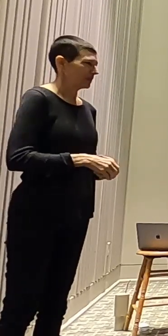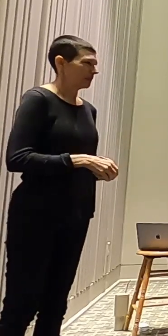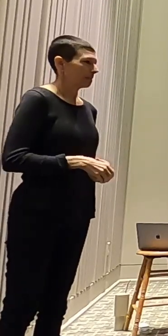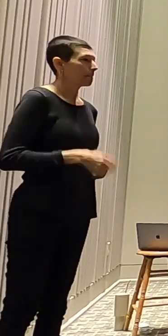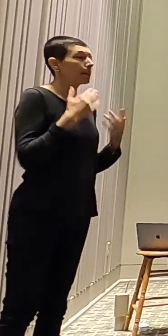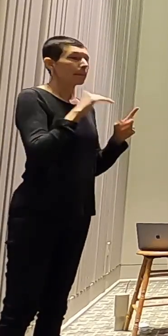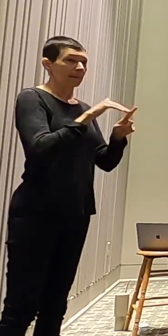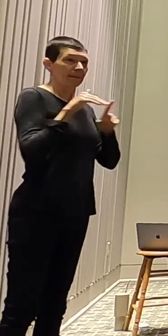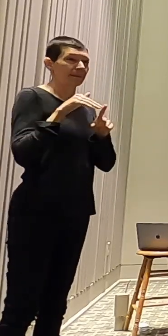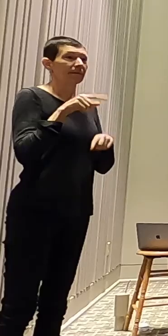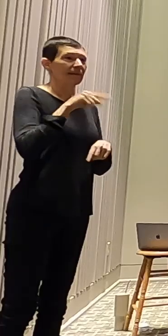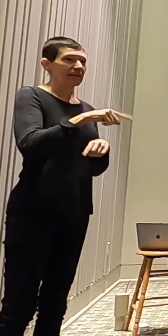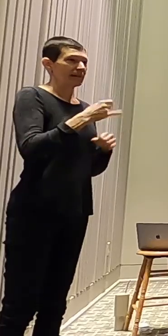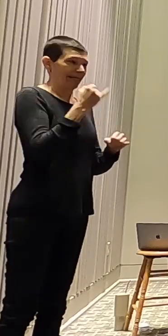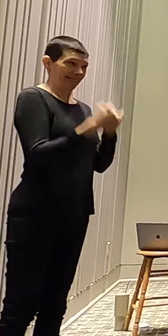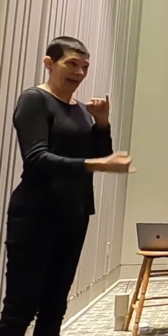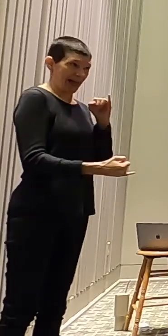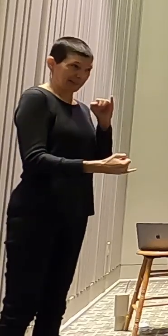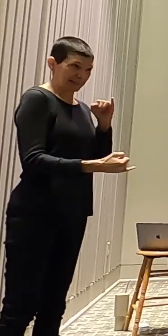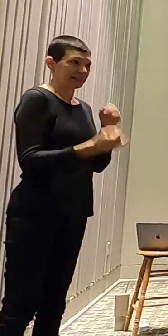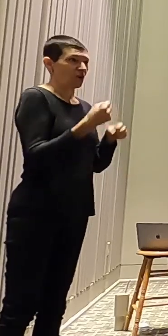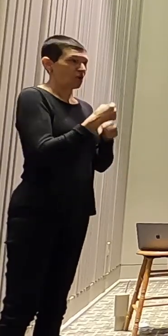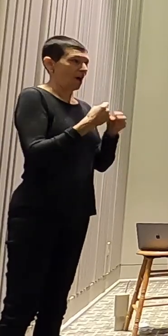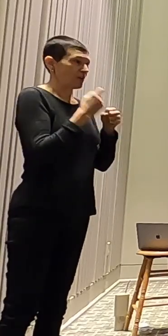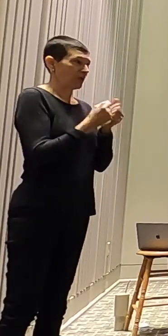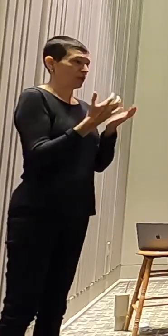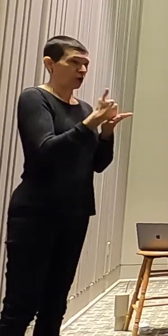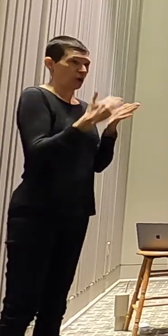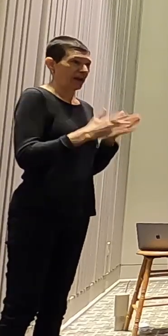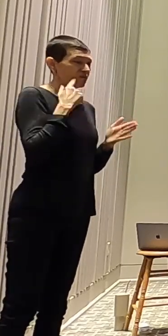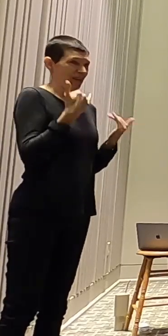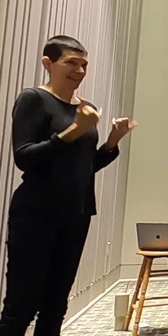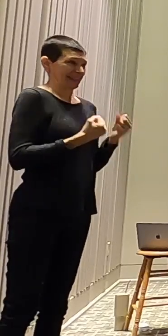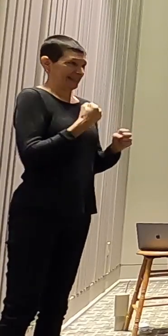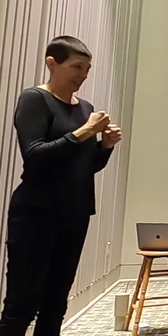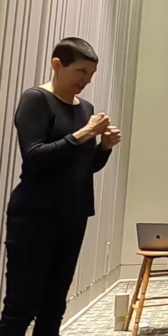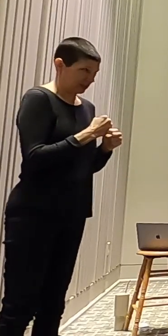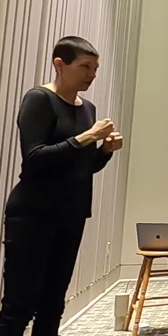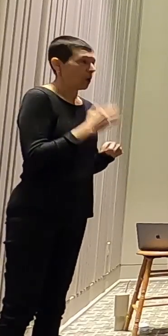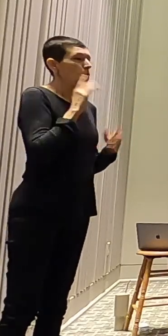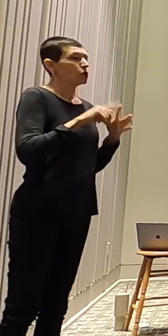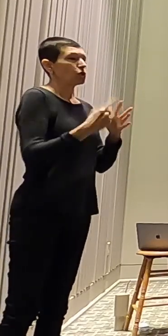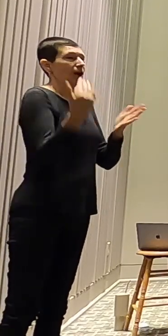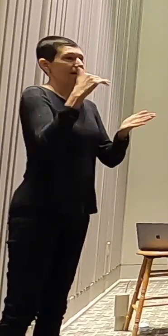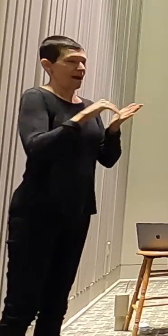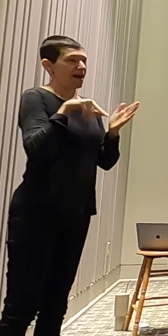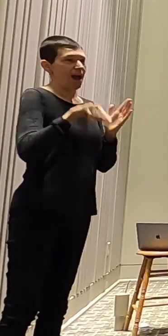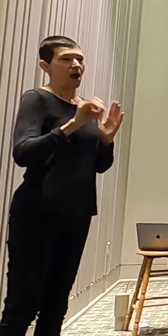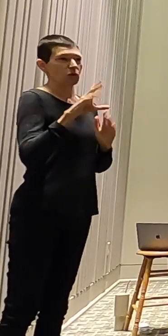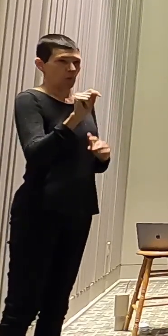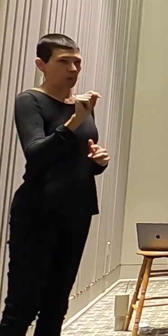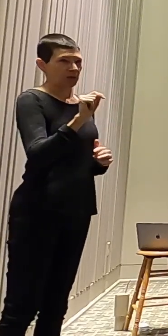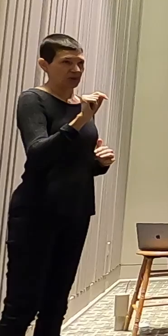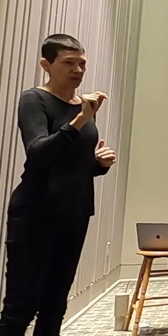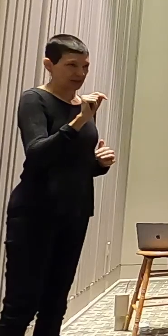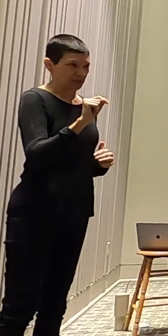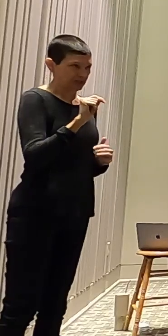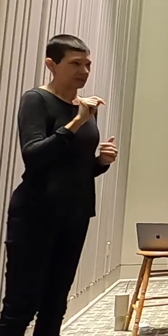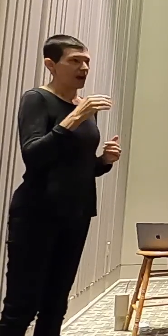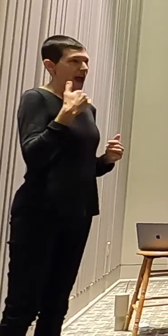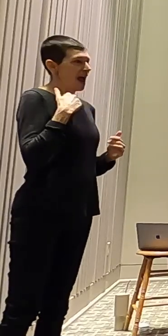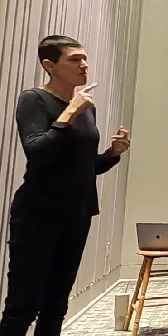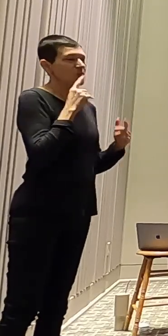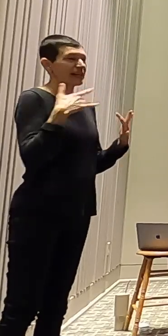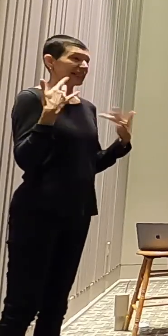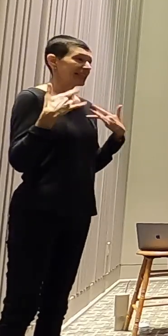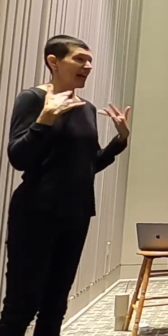want to remind you that this is the last Coffee with the Curator for the season, so the series is going to start back up in October with a slate of